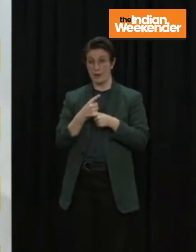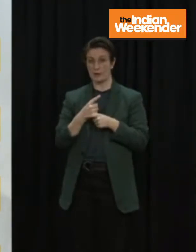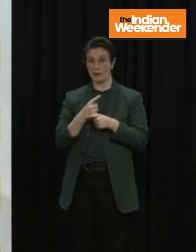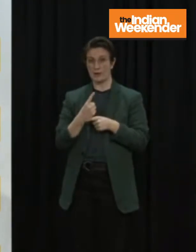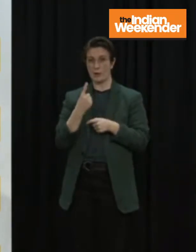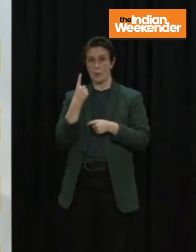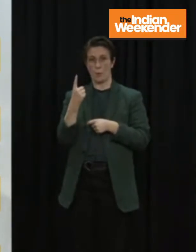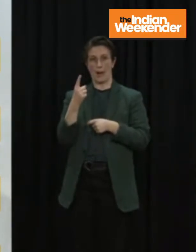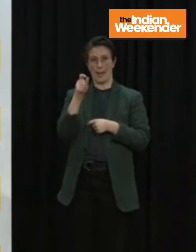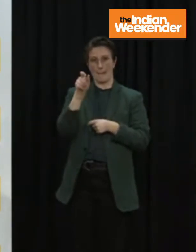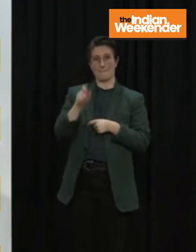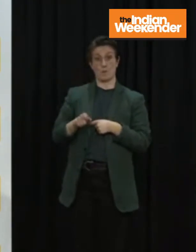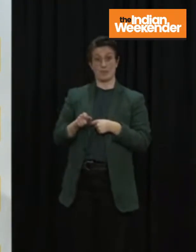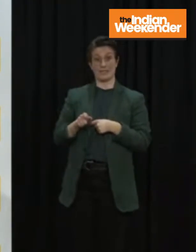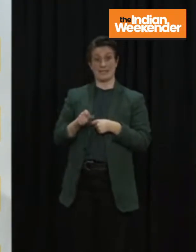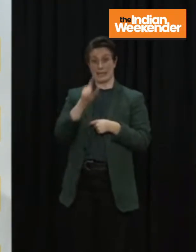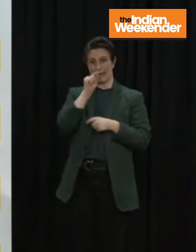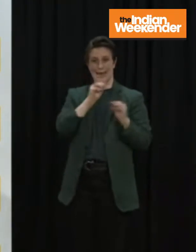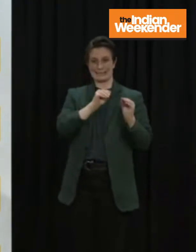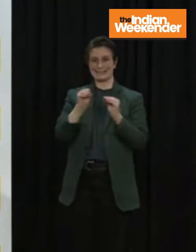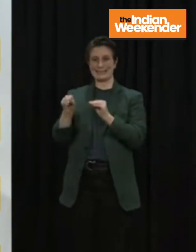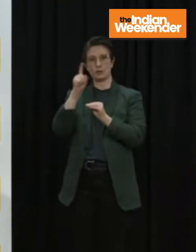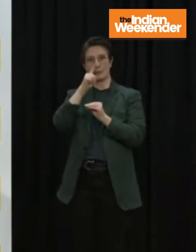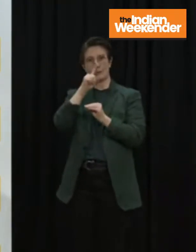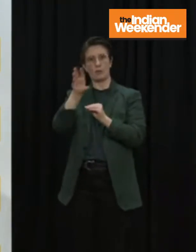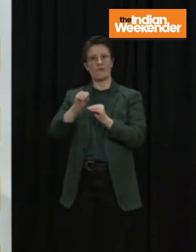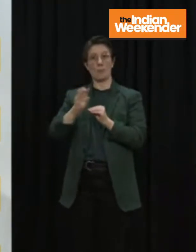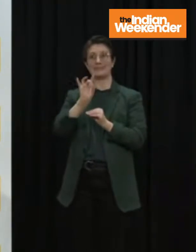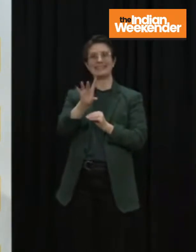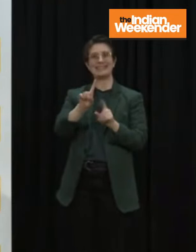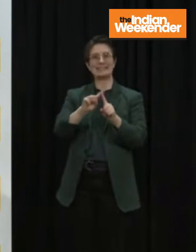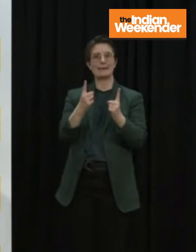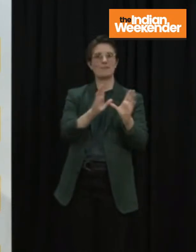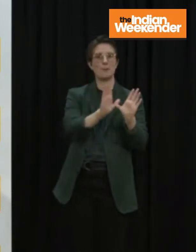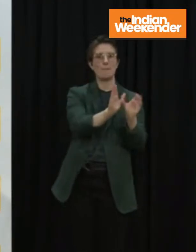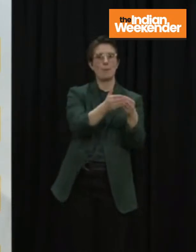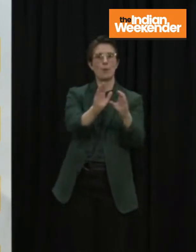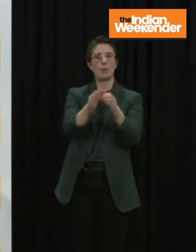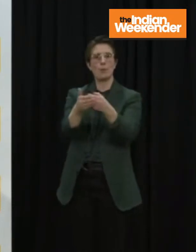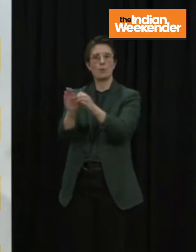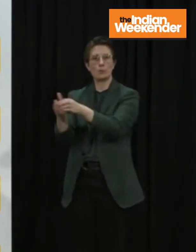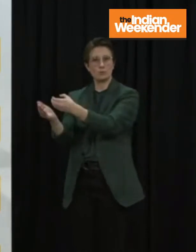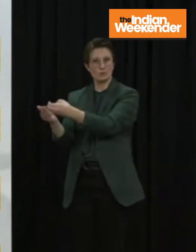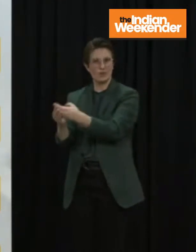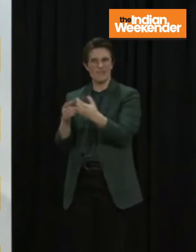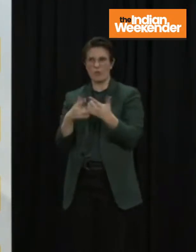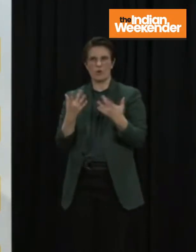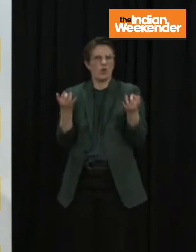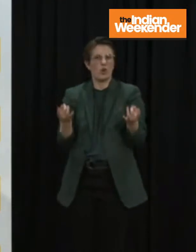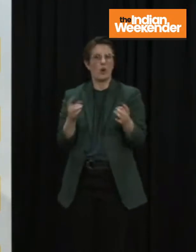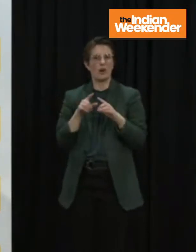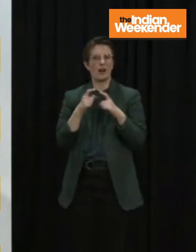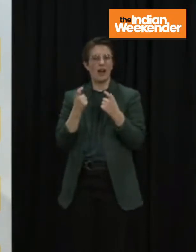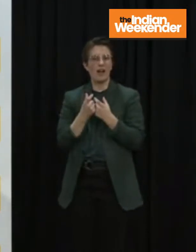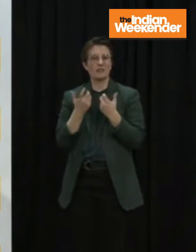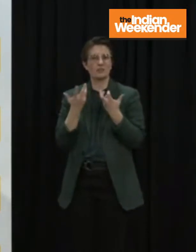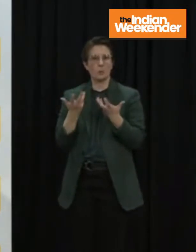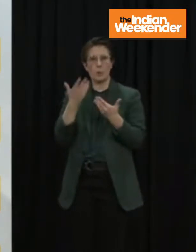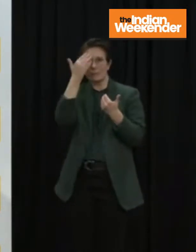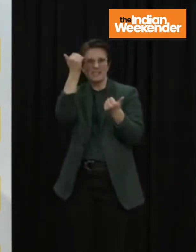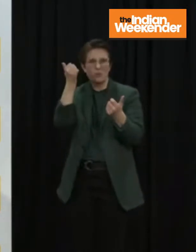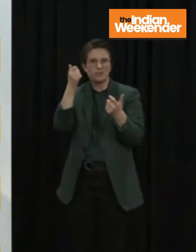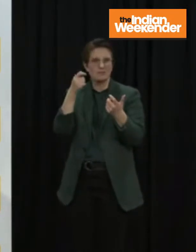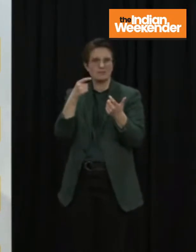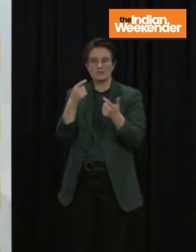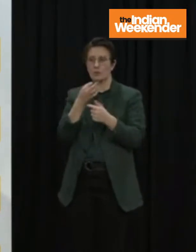structured things like yoga classes, for etc. Are businesses able to run mental health, wellbeing, workshop type things with 10 of